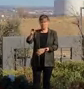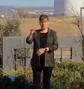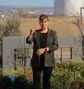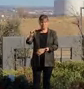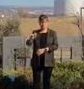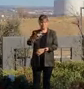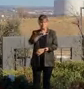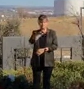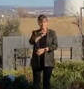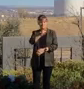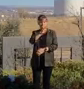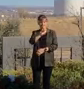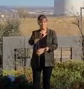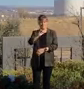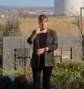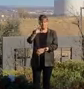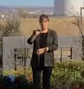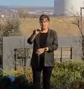Sergeant Larry Cook,